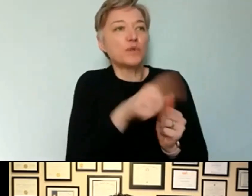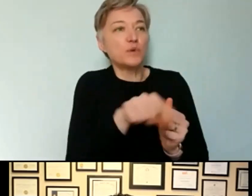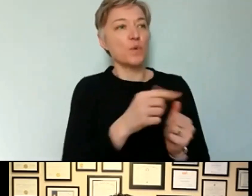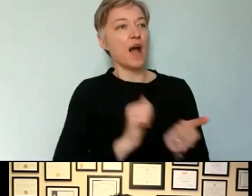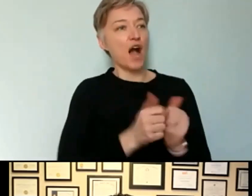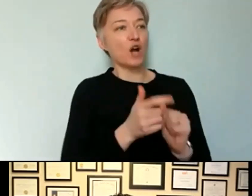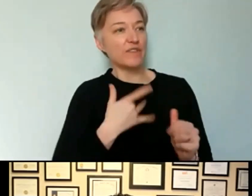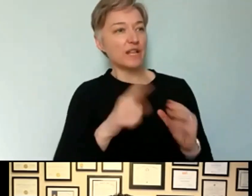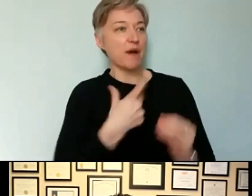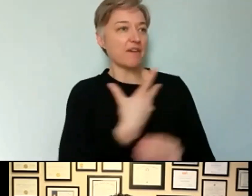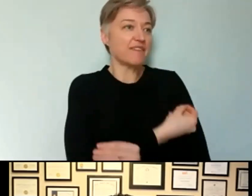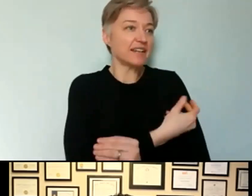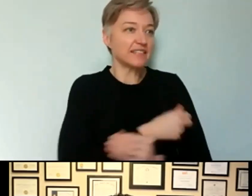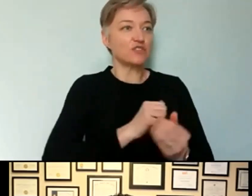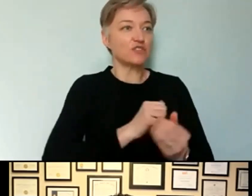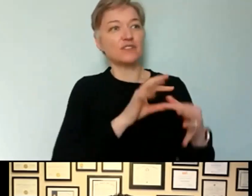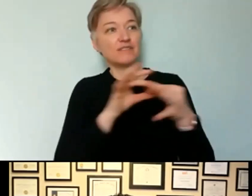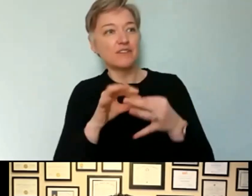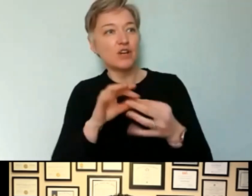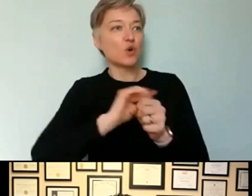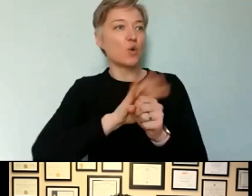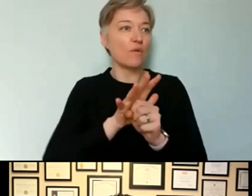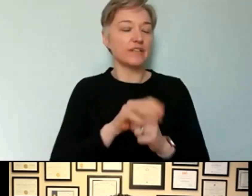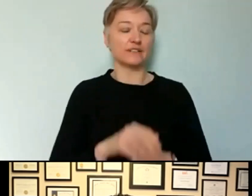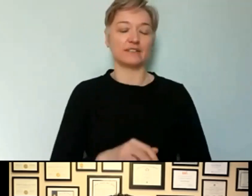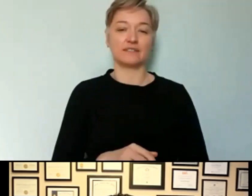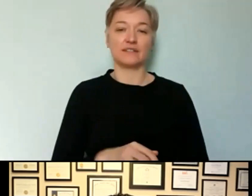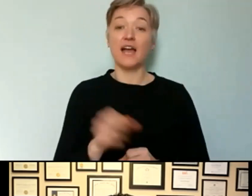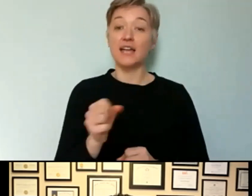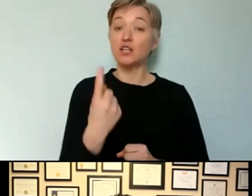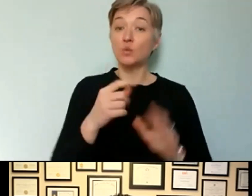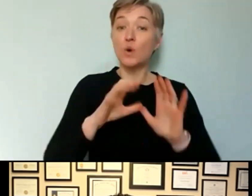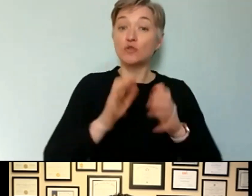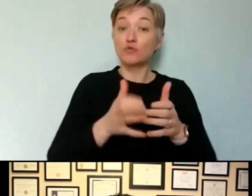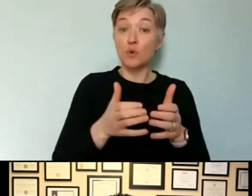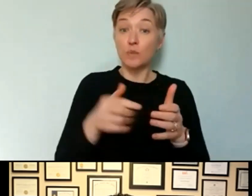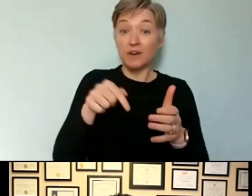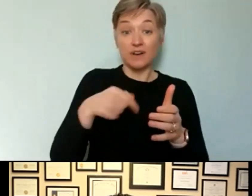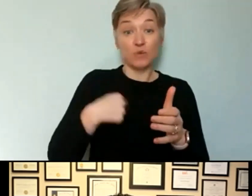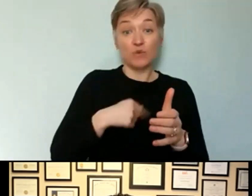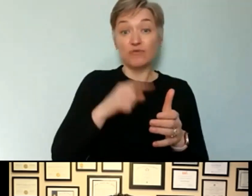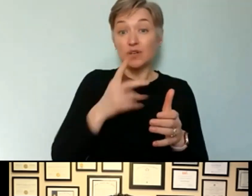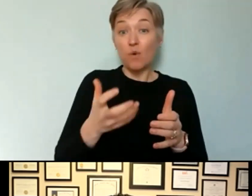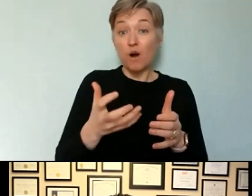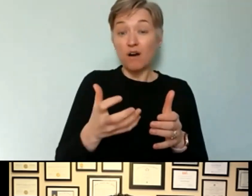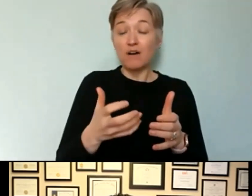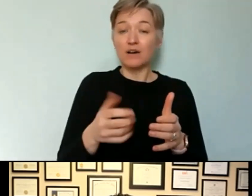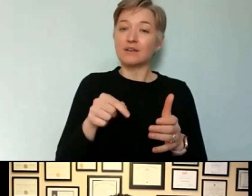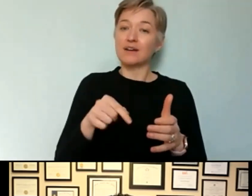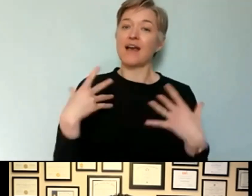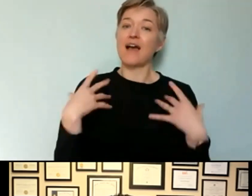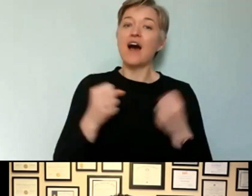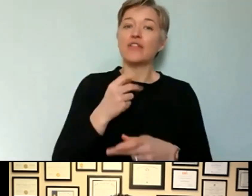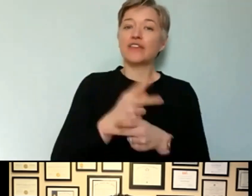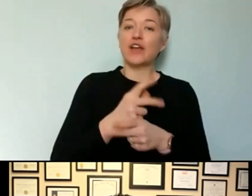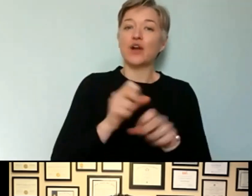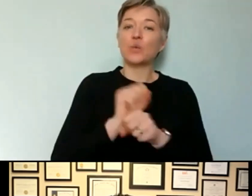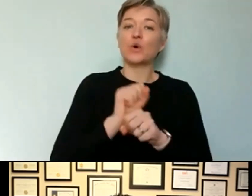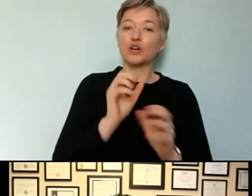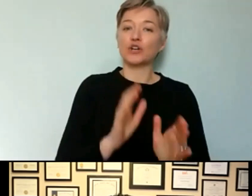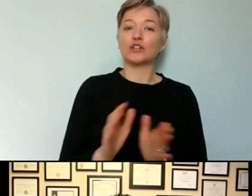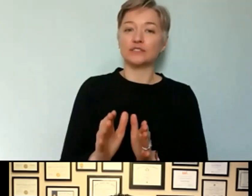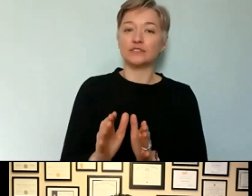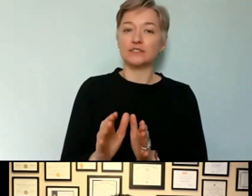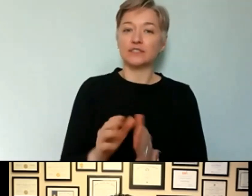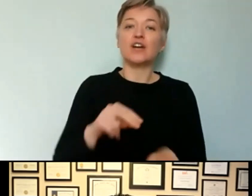COVID. And yes, one of the targeted groups that we really want to talk to are healthcare workers and